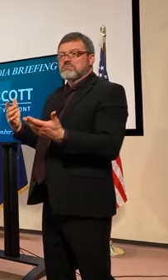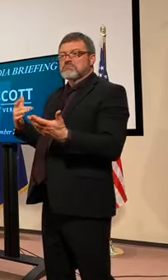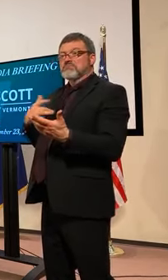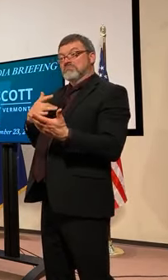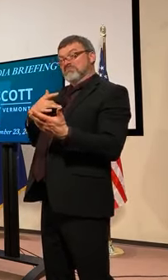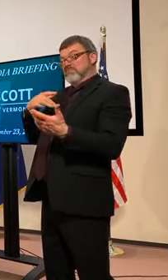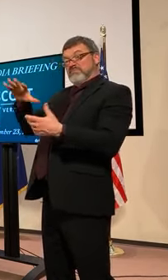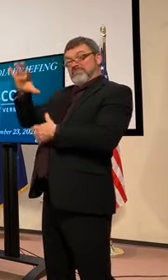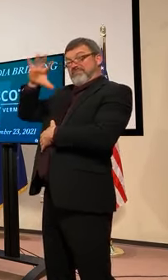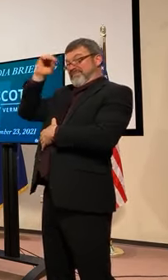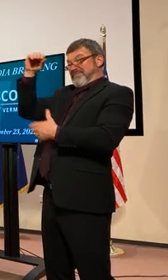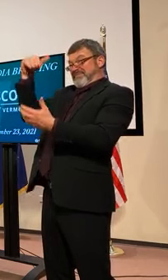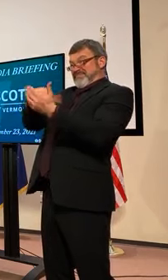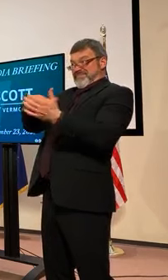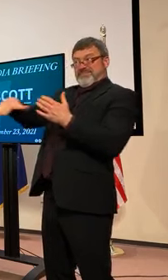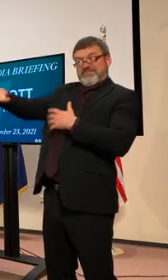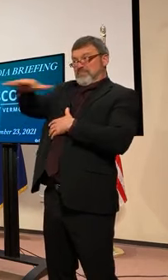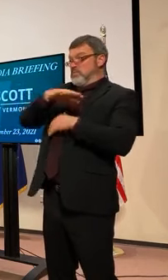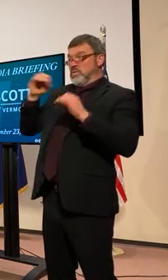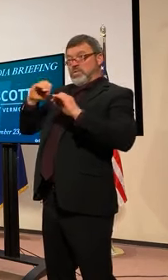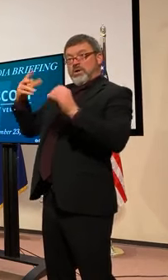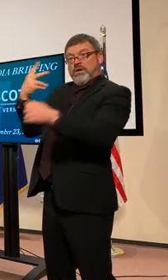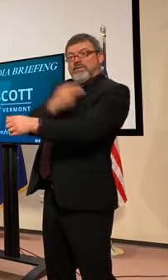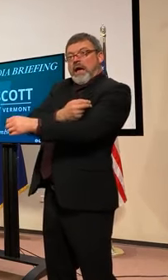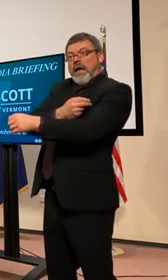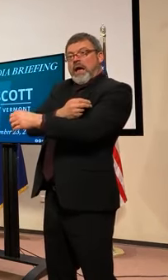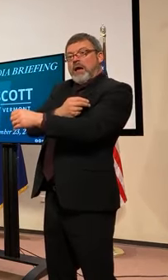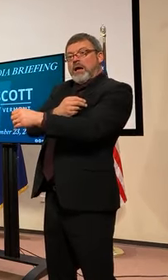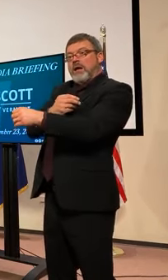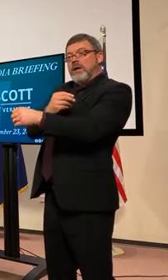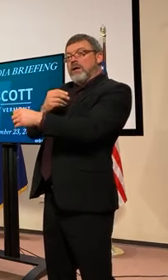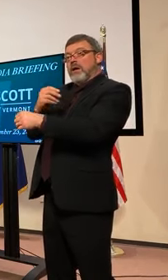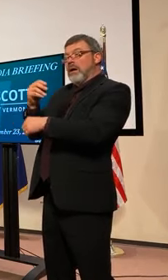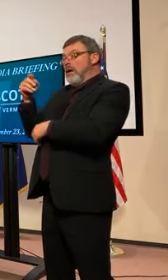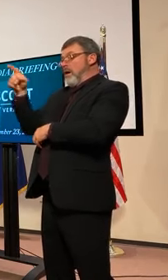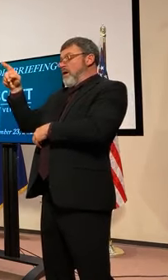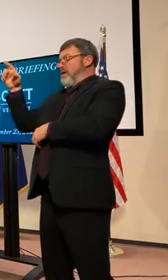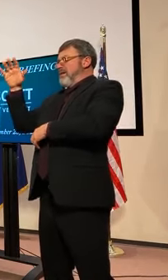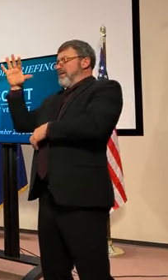50,000 that are unvaccinated versus the 500,000 that are,